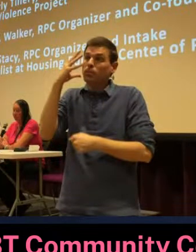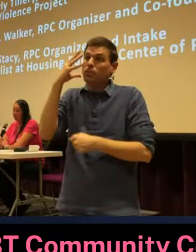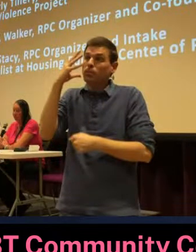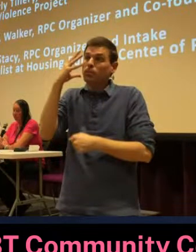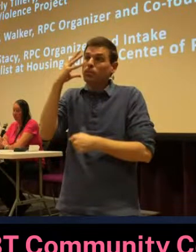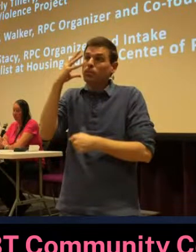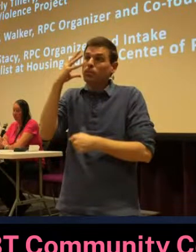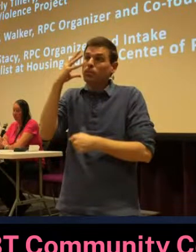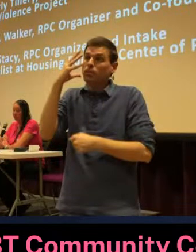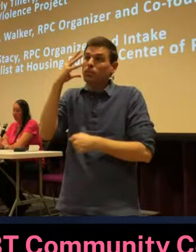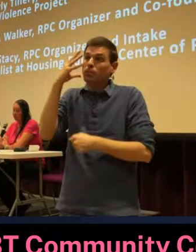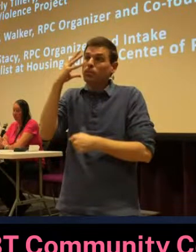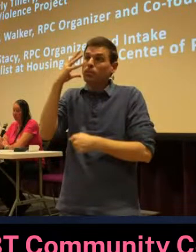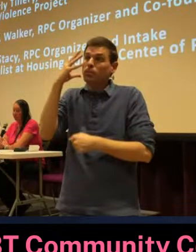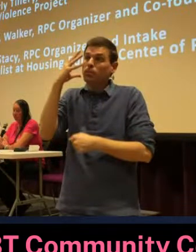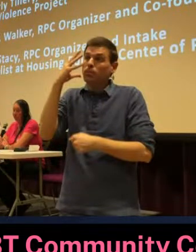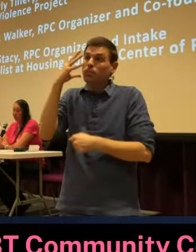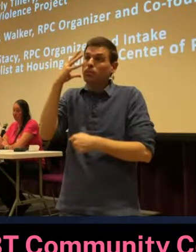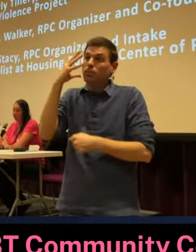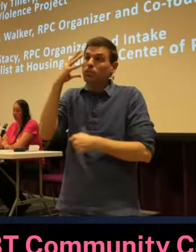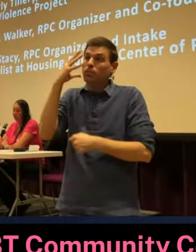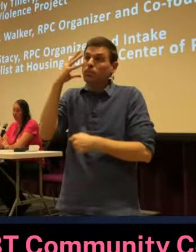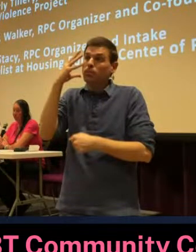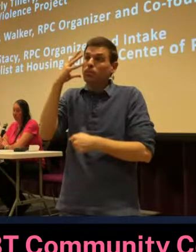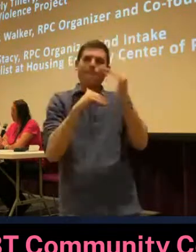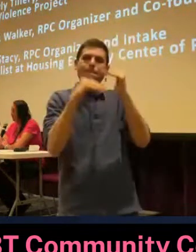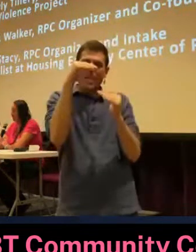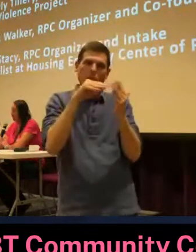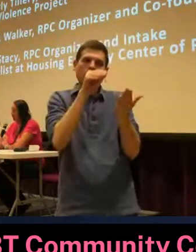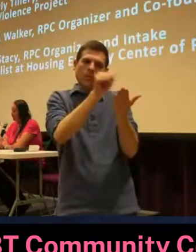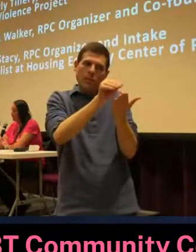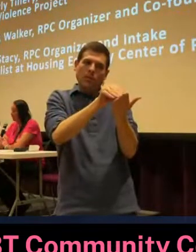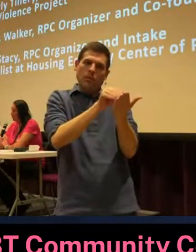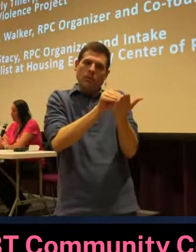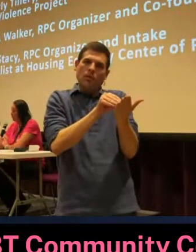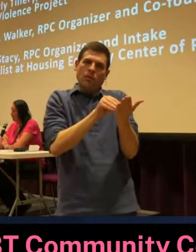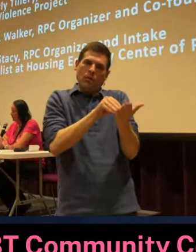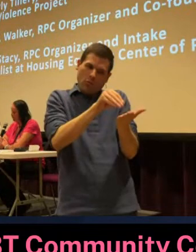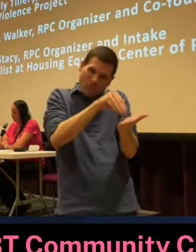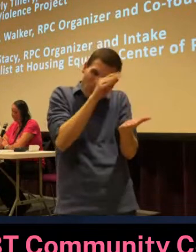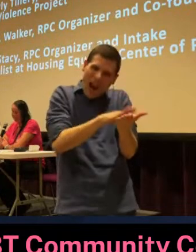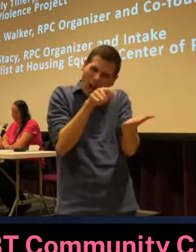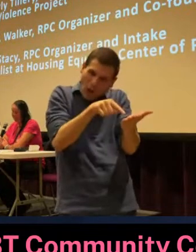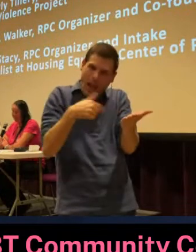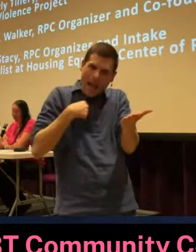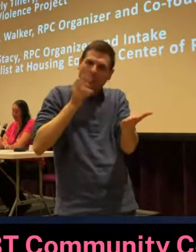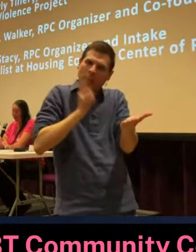sure that we call and at least put a complaint in, a record in, so that something gets recorded.